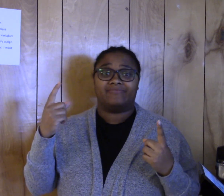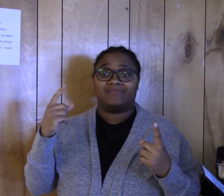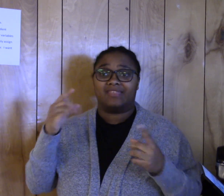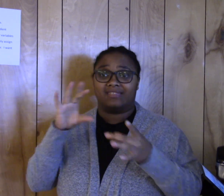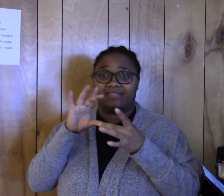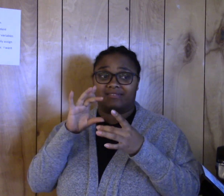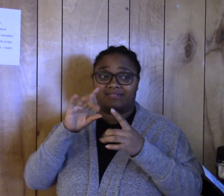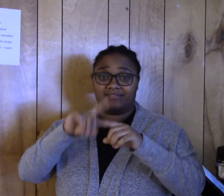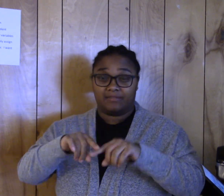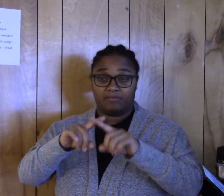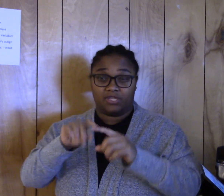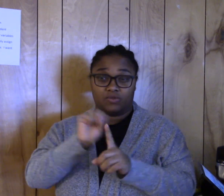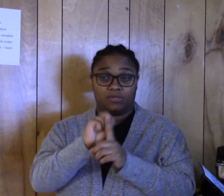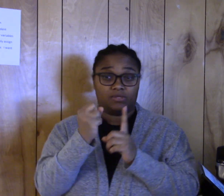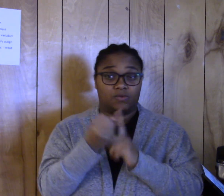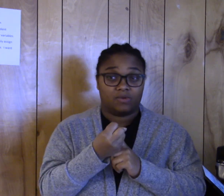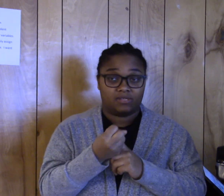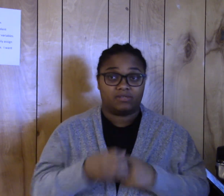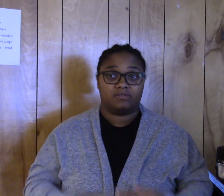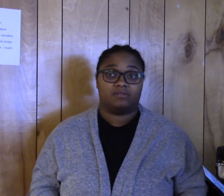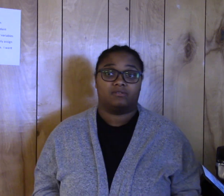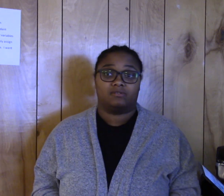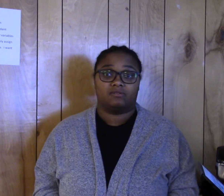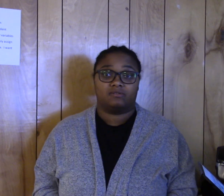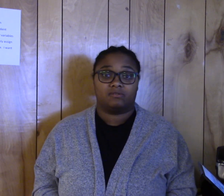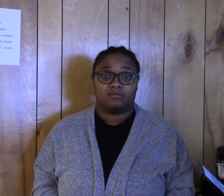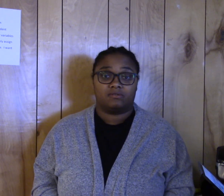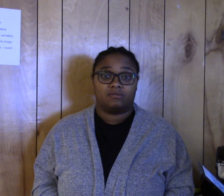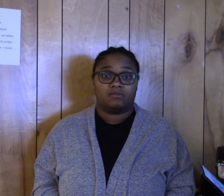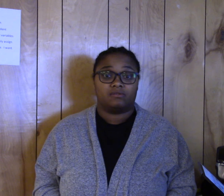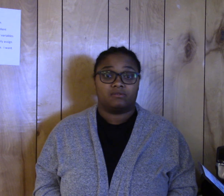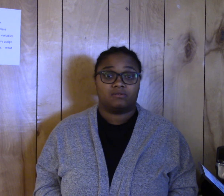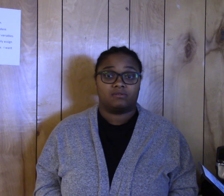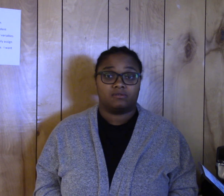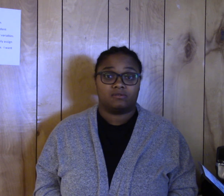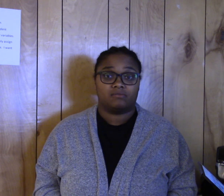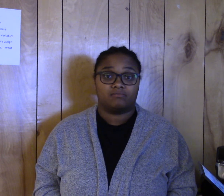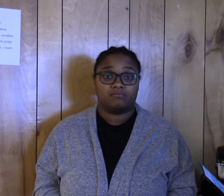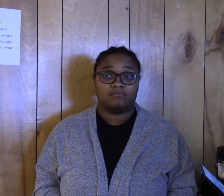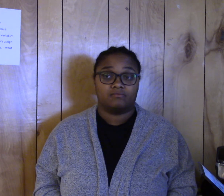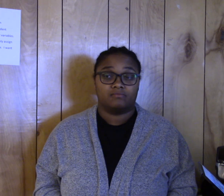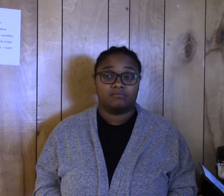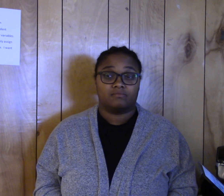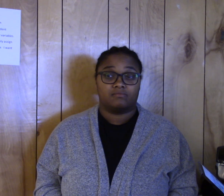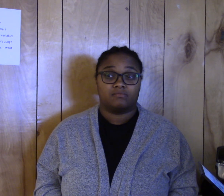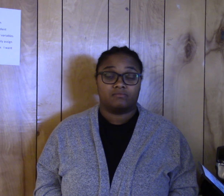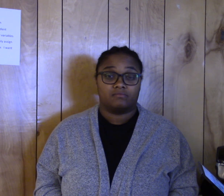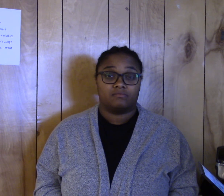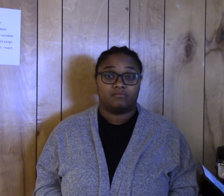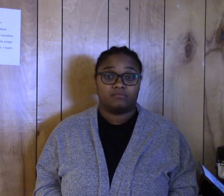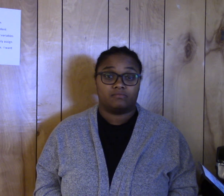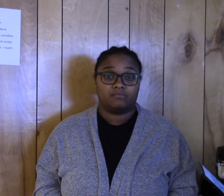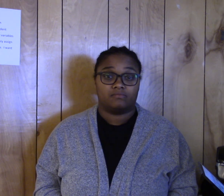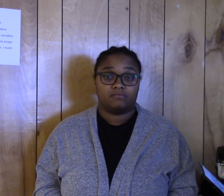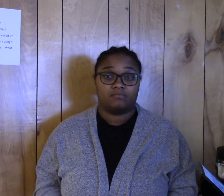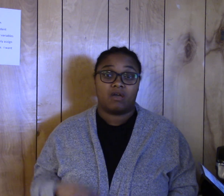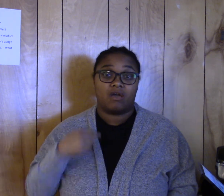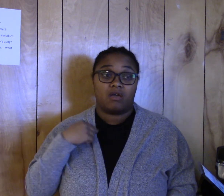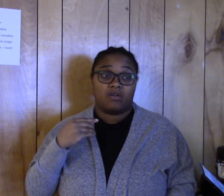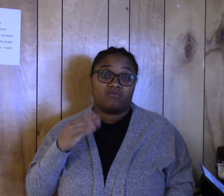myself in a particular situation, and I've had interactions with the situation, know other people who've done that situation, and so